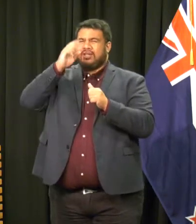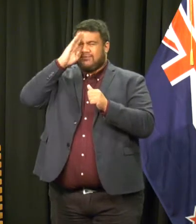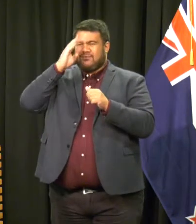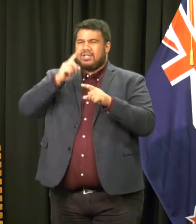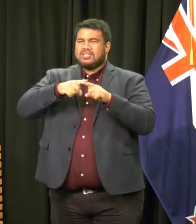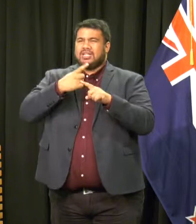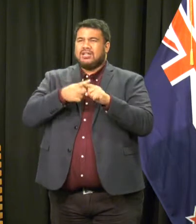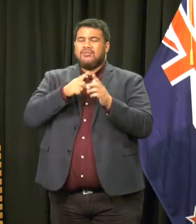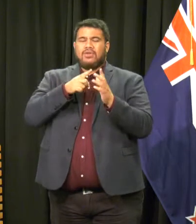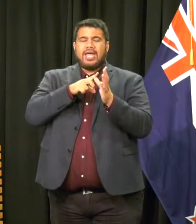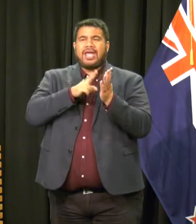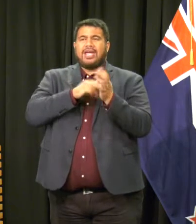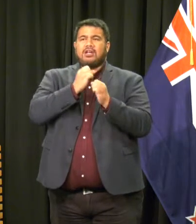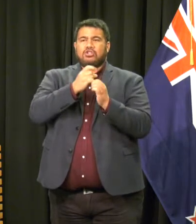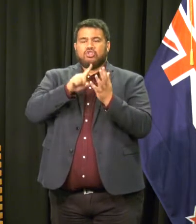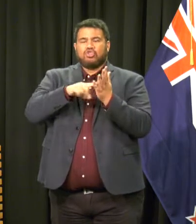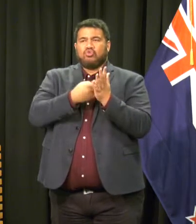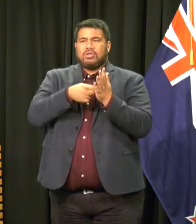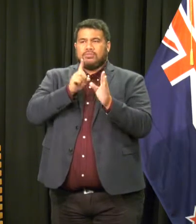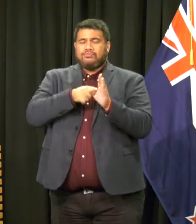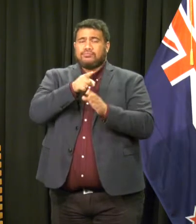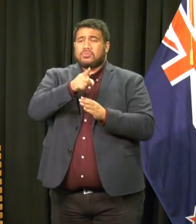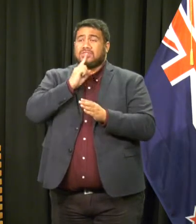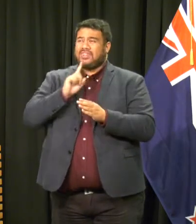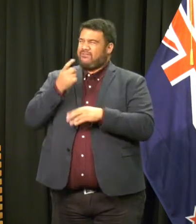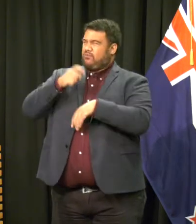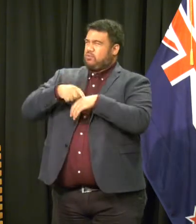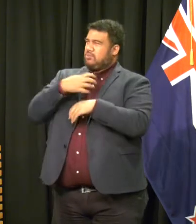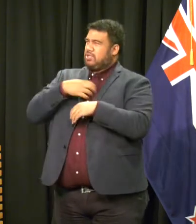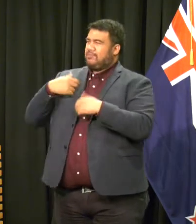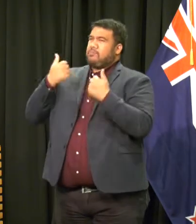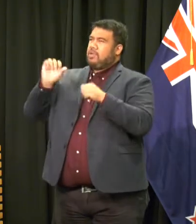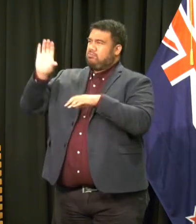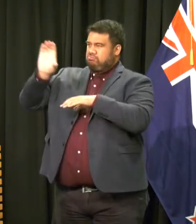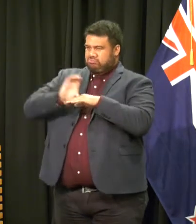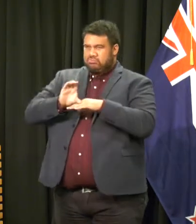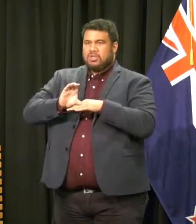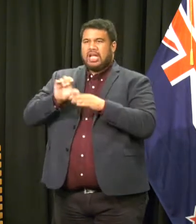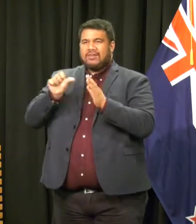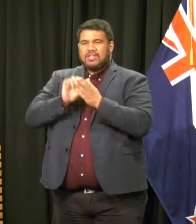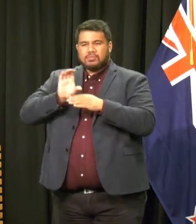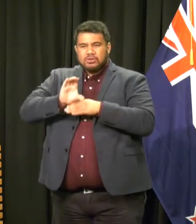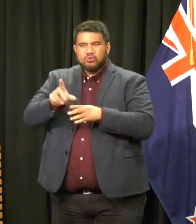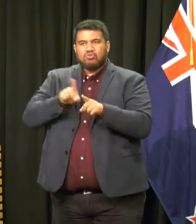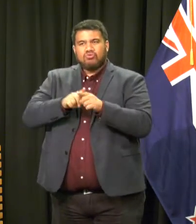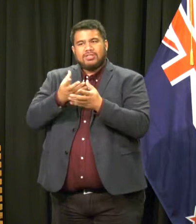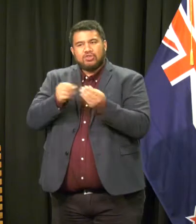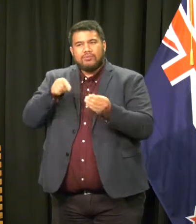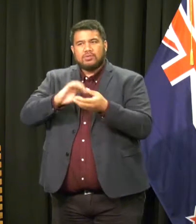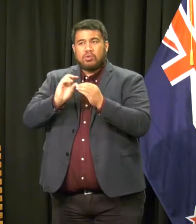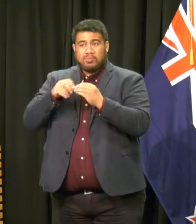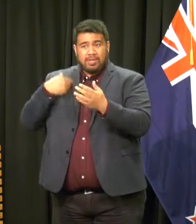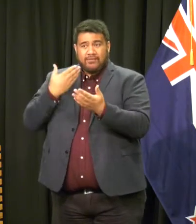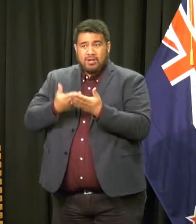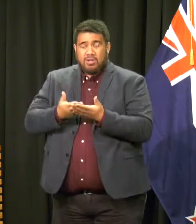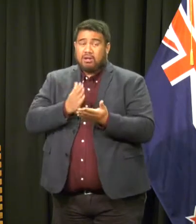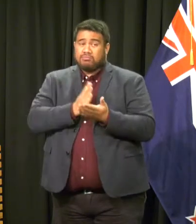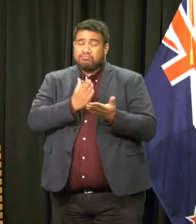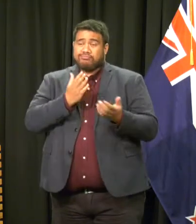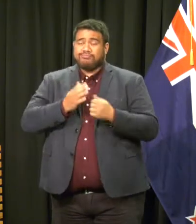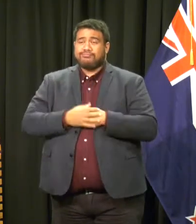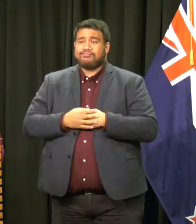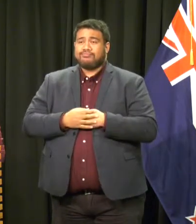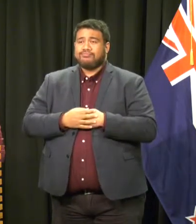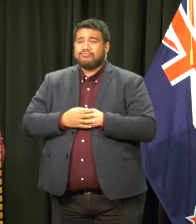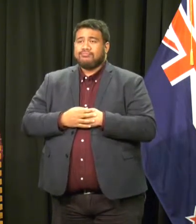budget package, quote, "This is the first proper investment that we've ever seen into this problem in New Zealand." Our wellbeing